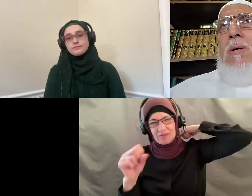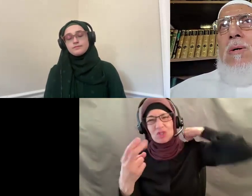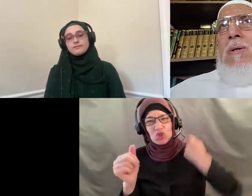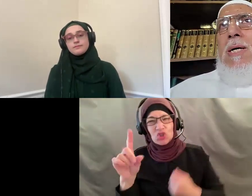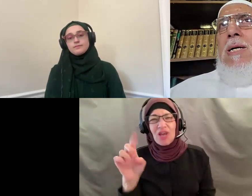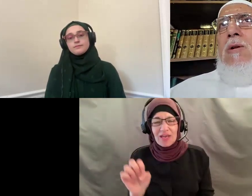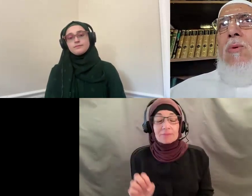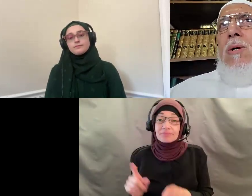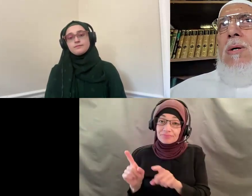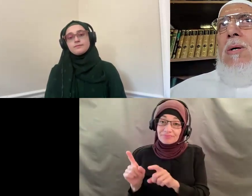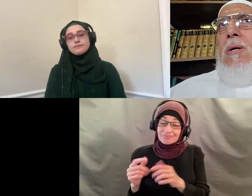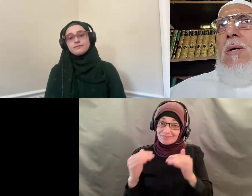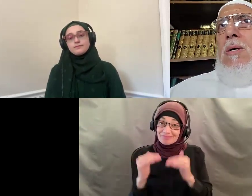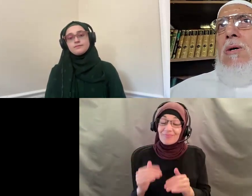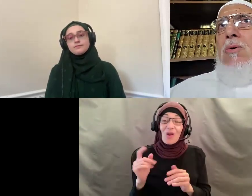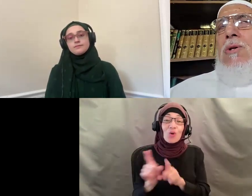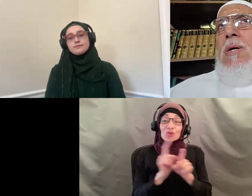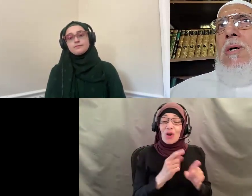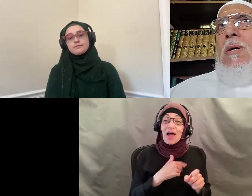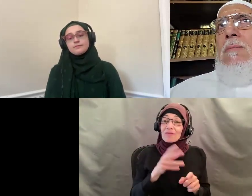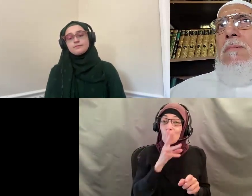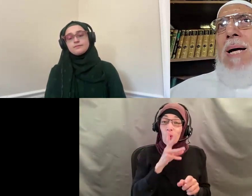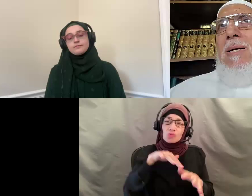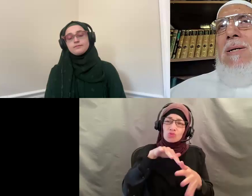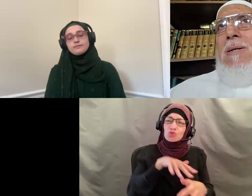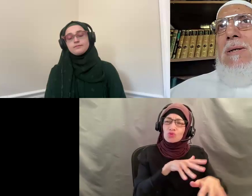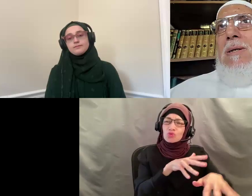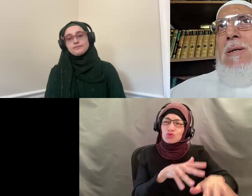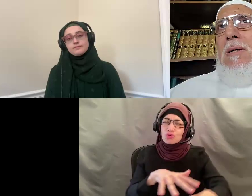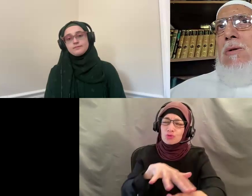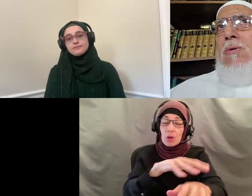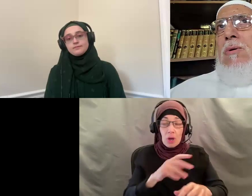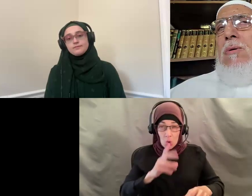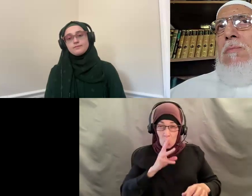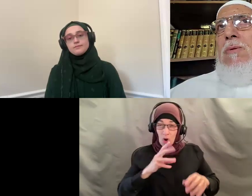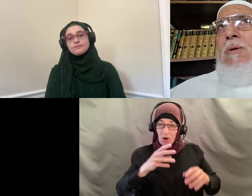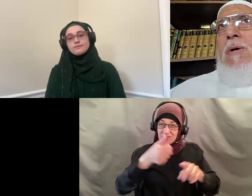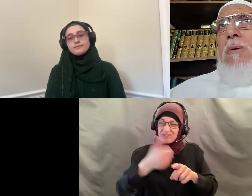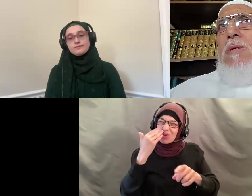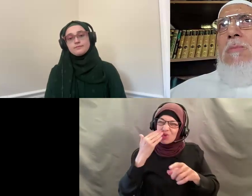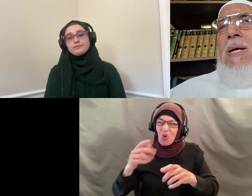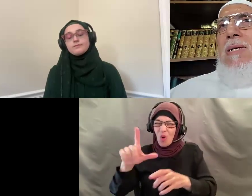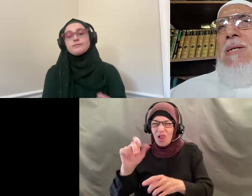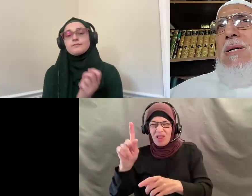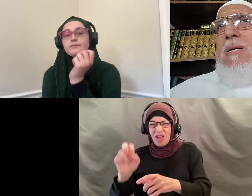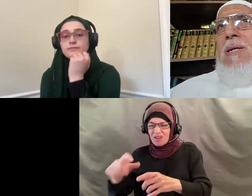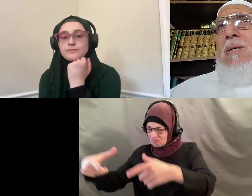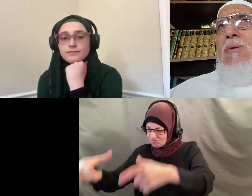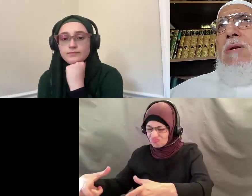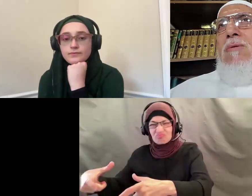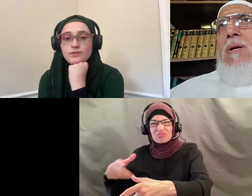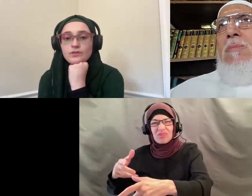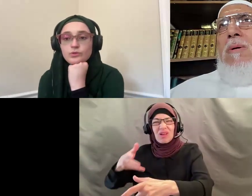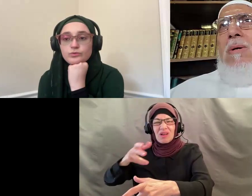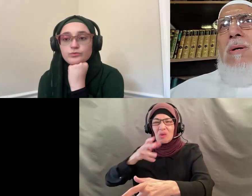stagnant water. Stagnant water could turn bad. It could develop smells. It